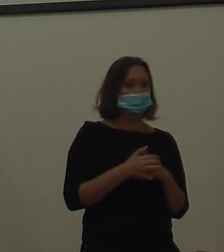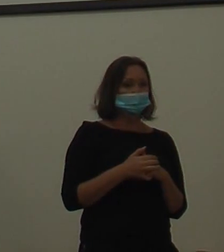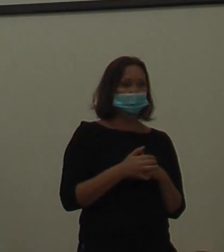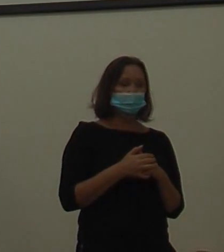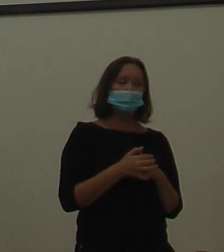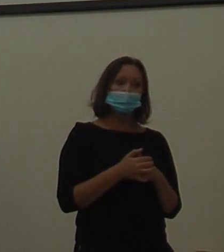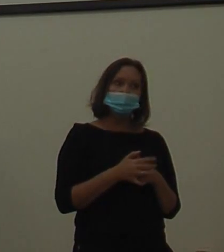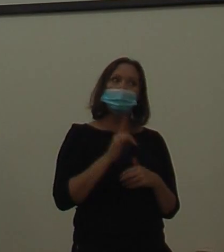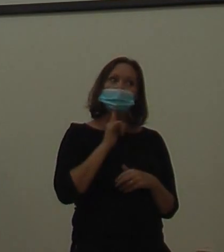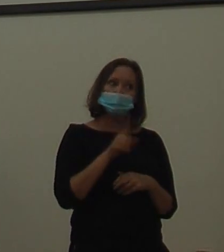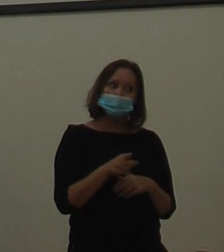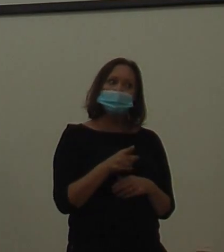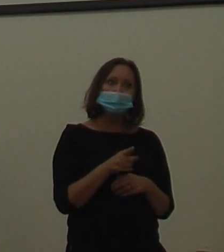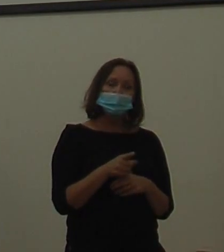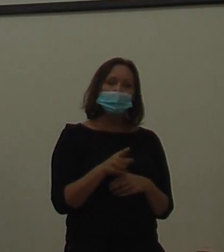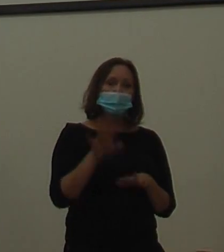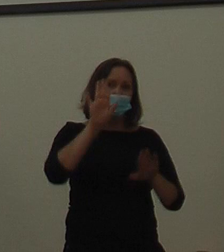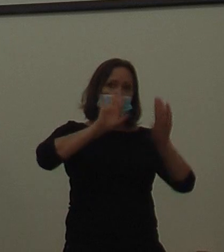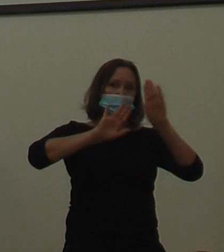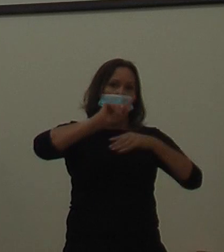family.